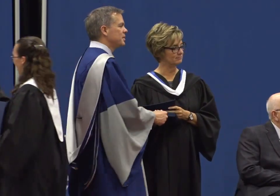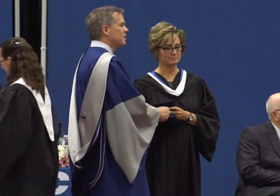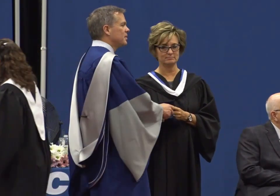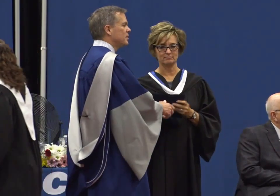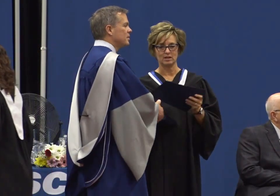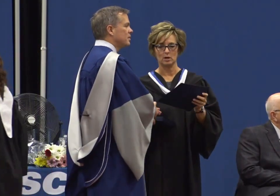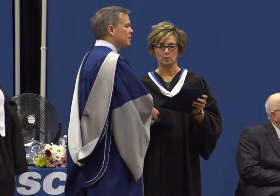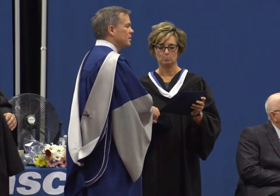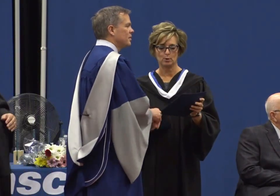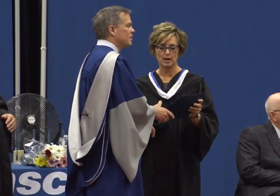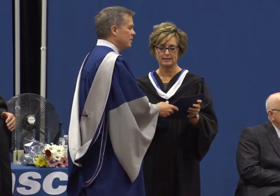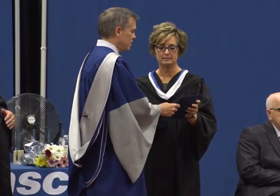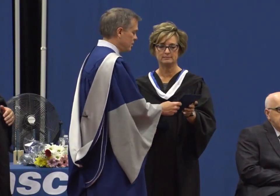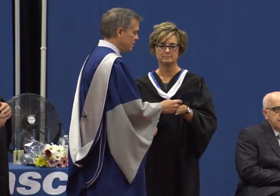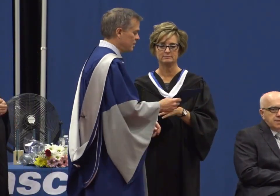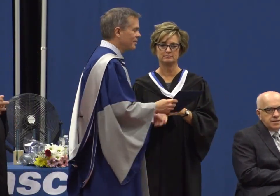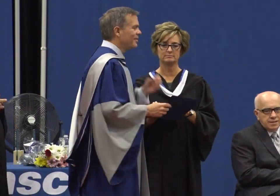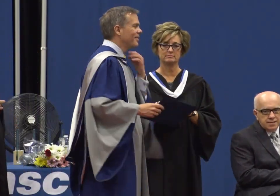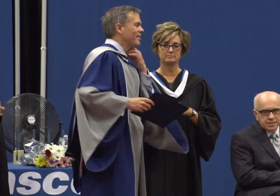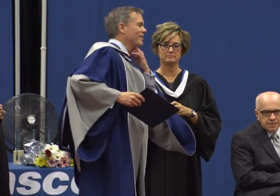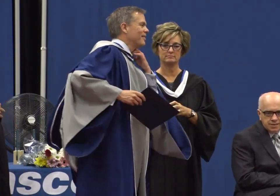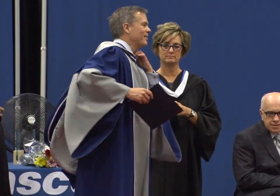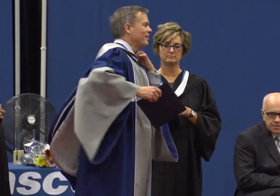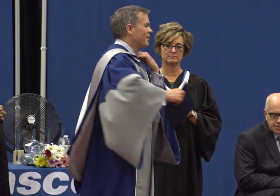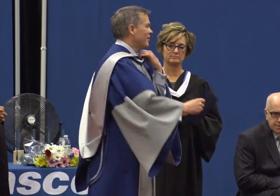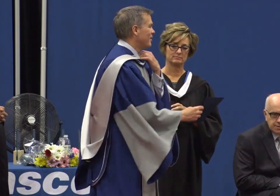Brian Linthorne.